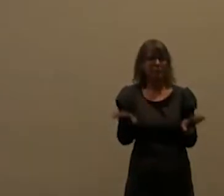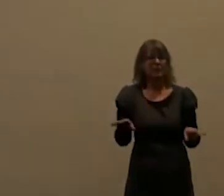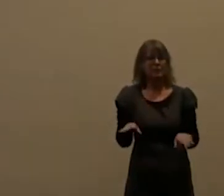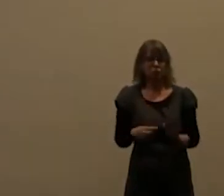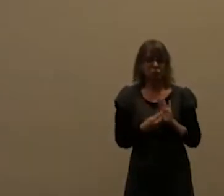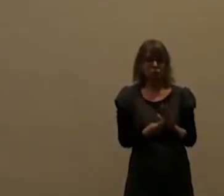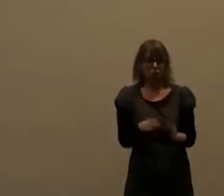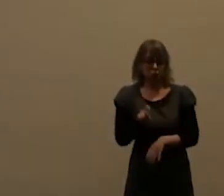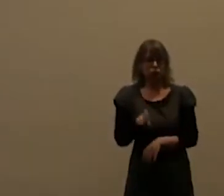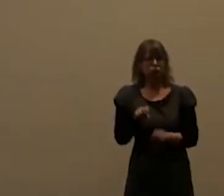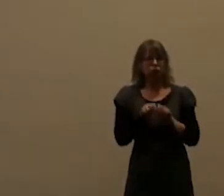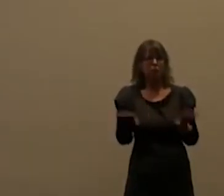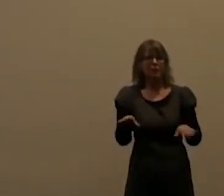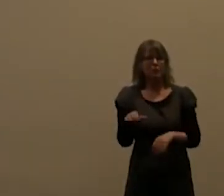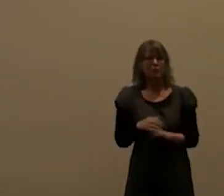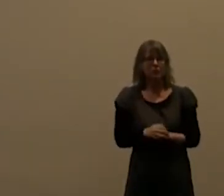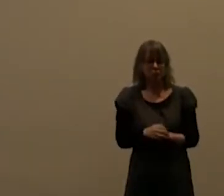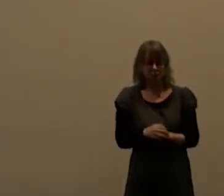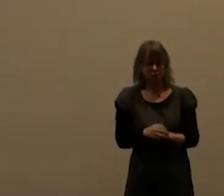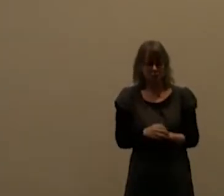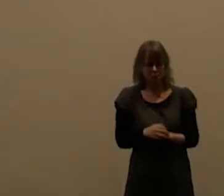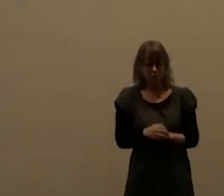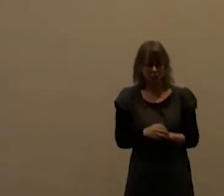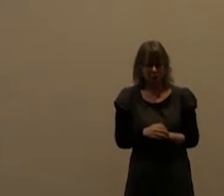do that. And we'll publish that.